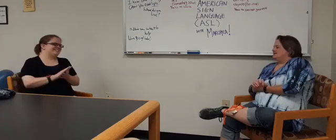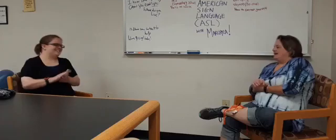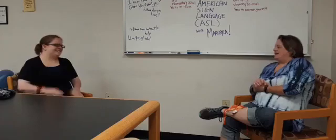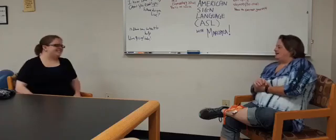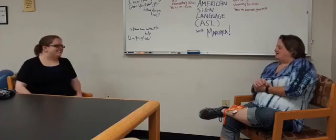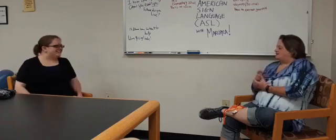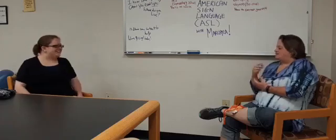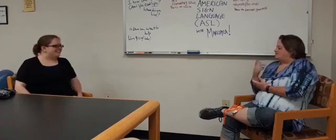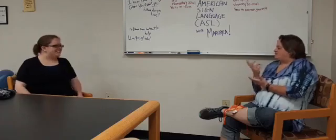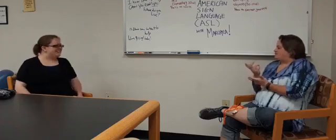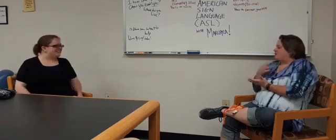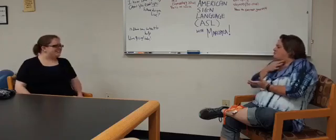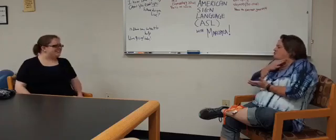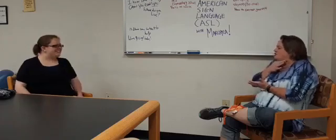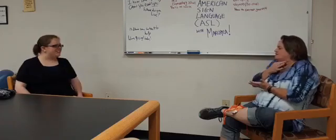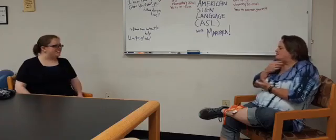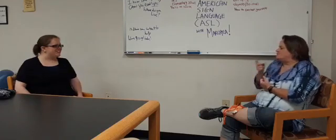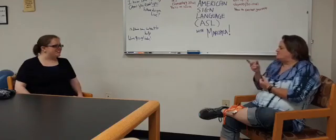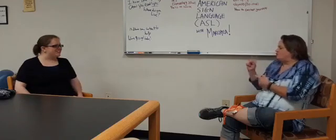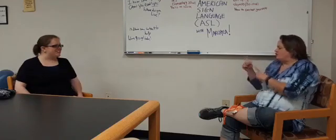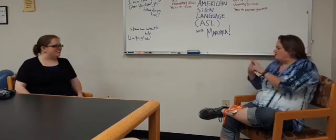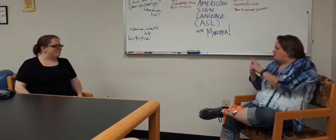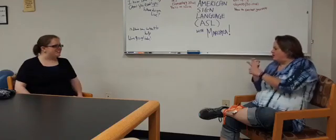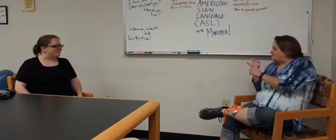And I'm doing where you from?